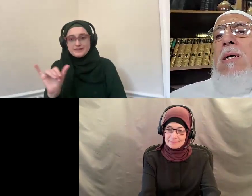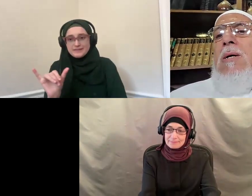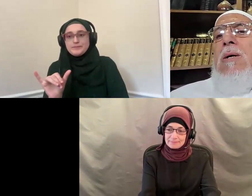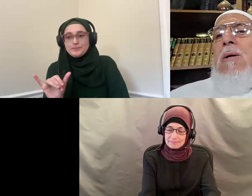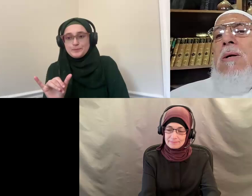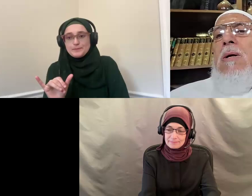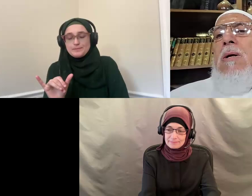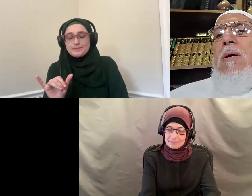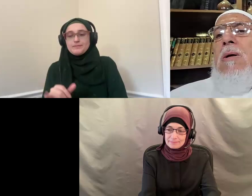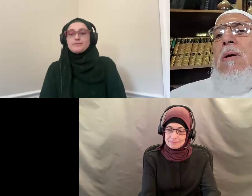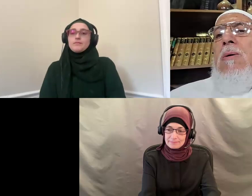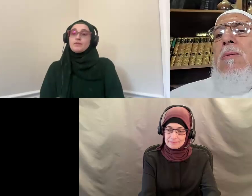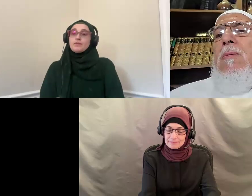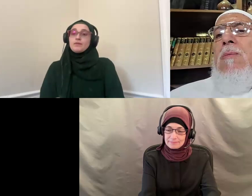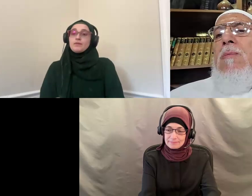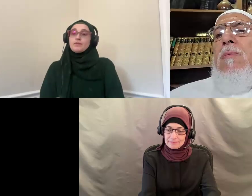And